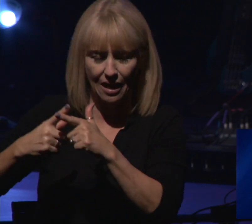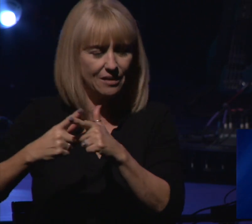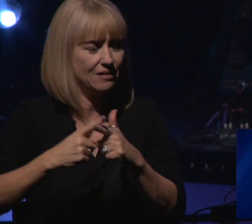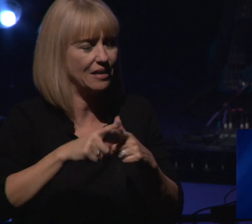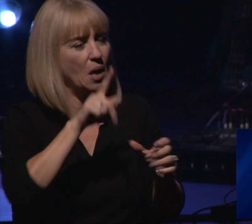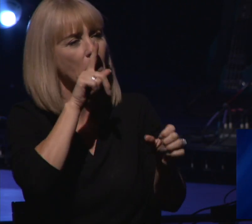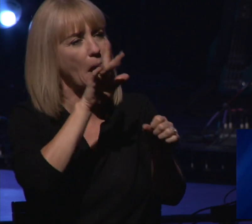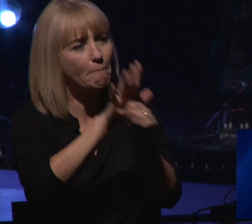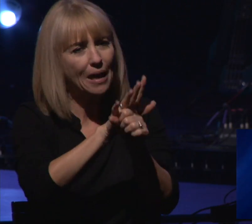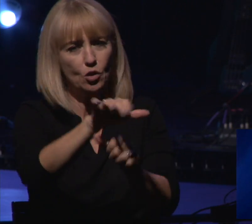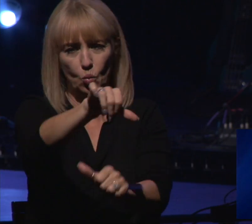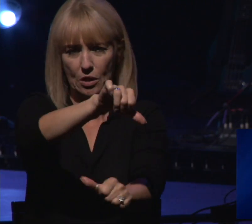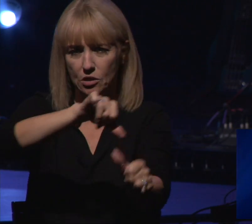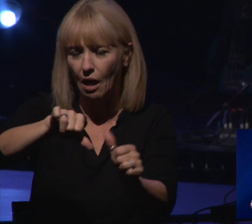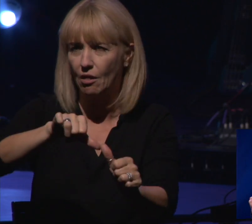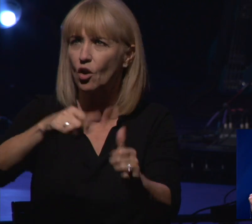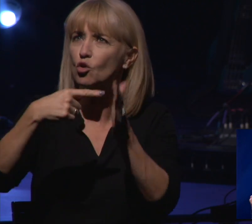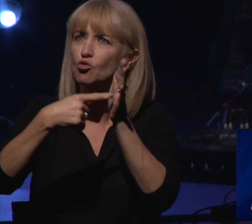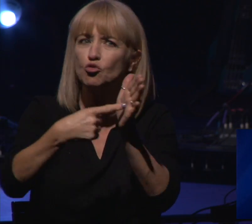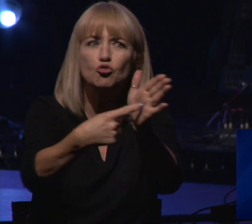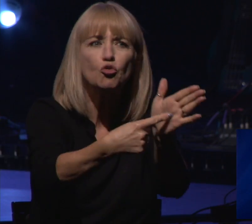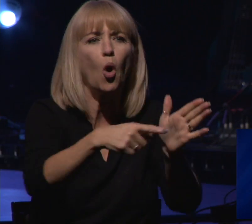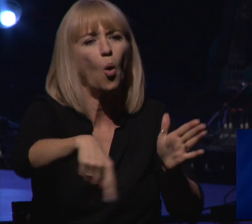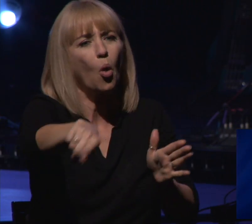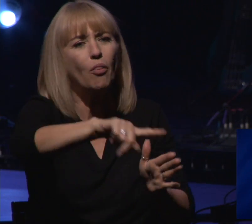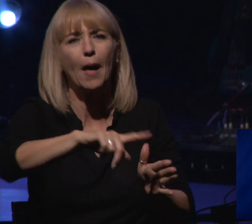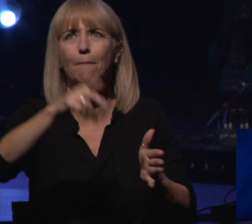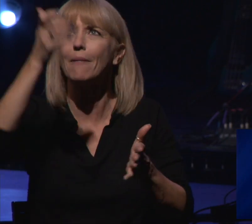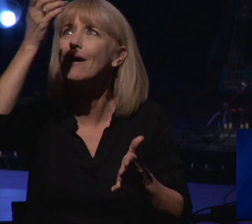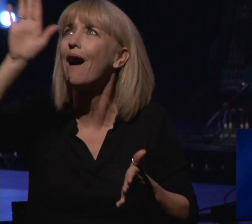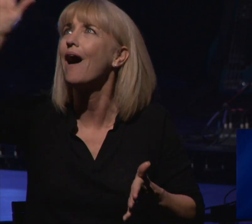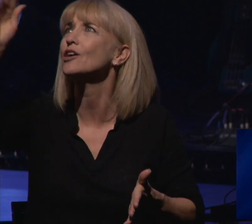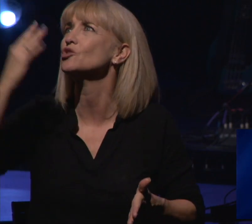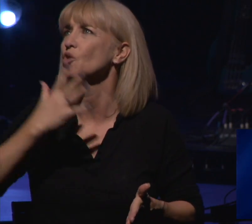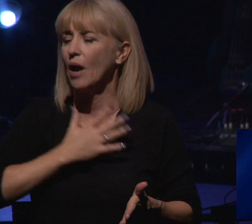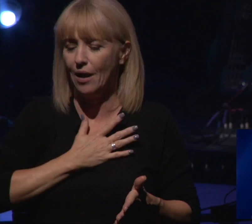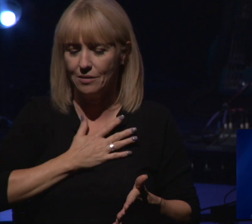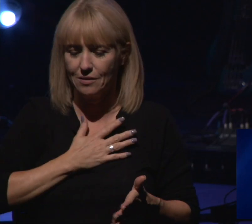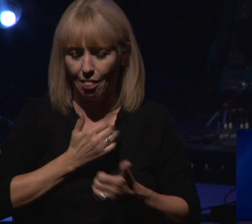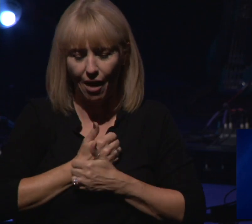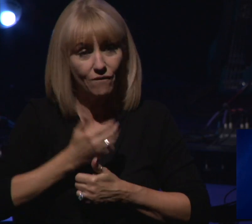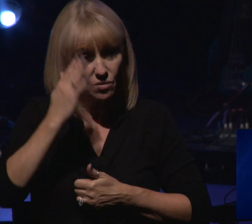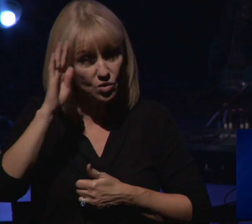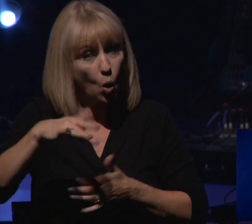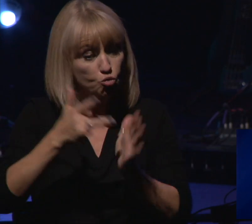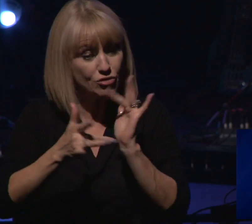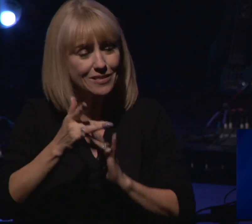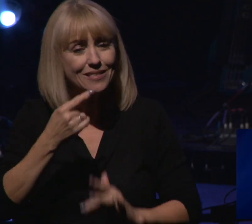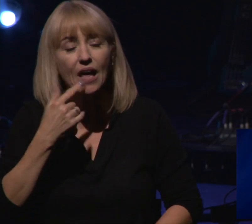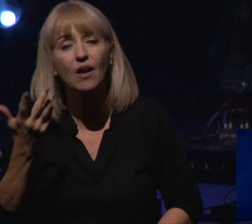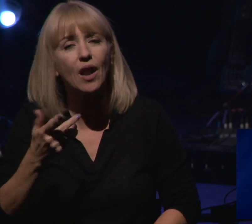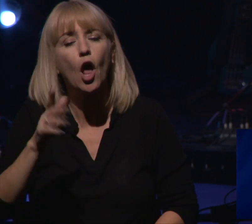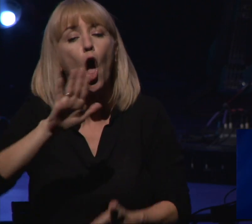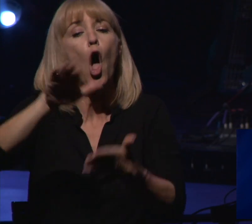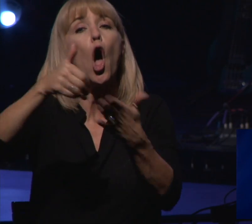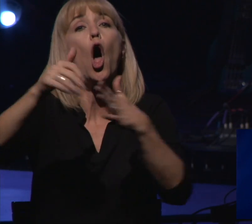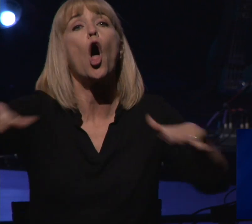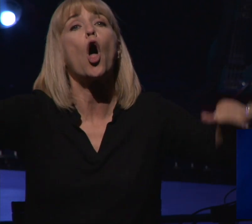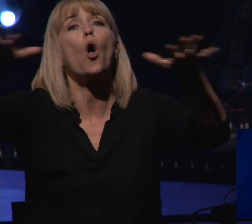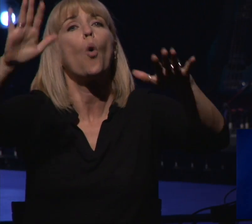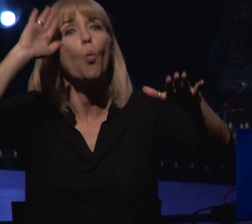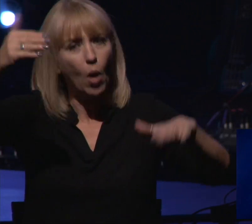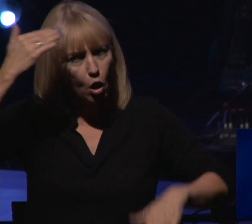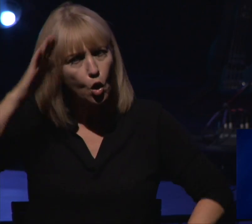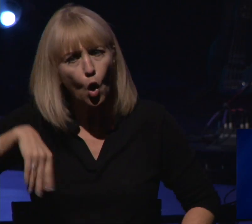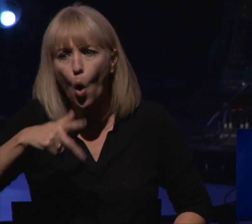have a commitment to others that demonstrates God's grace and God's love? Jesus said, by this will